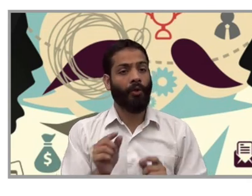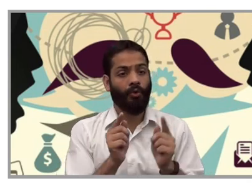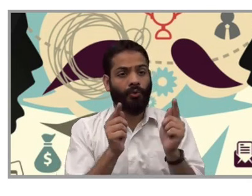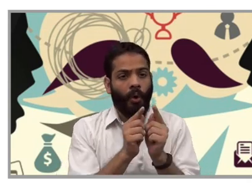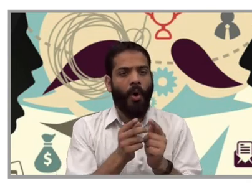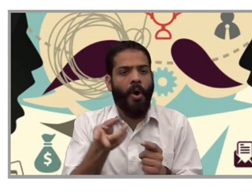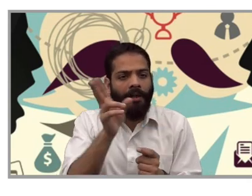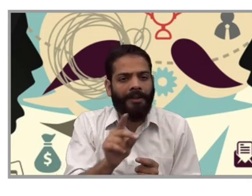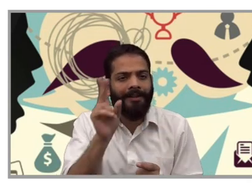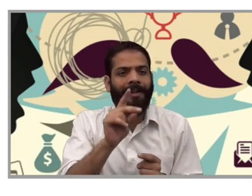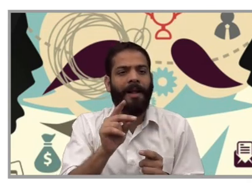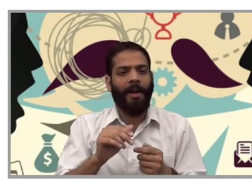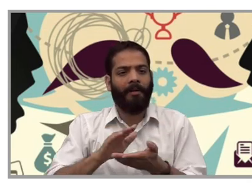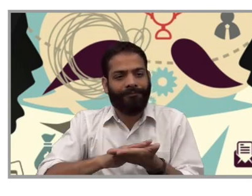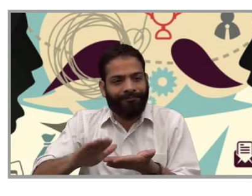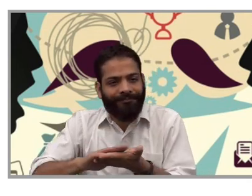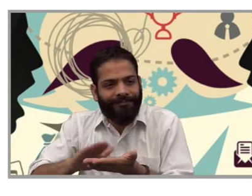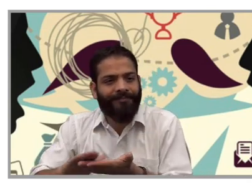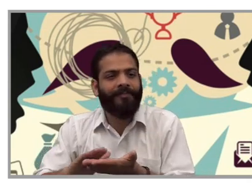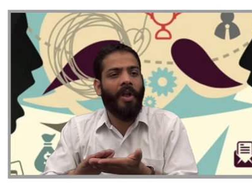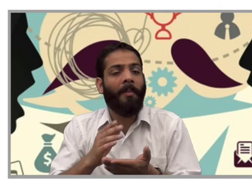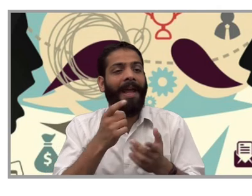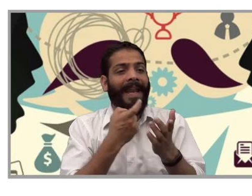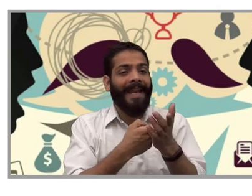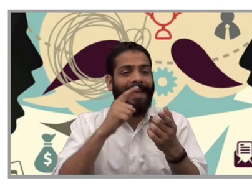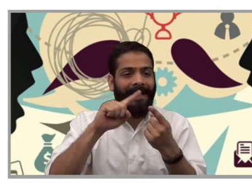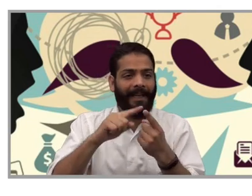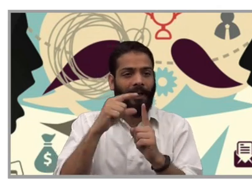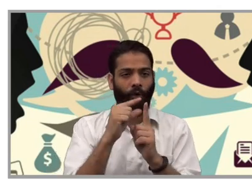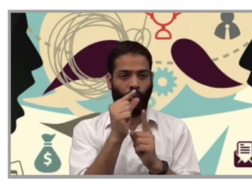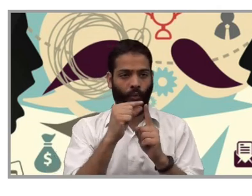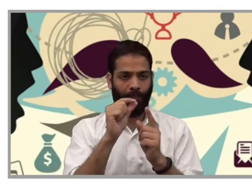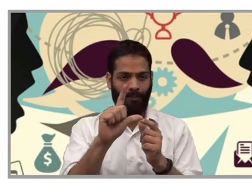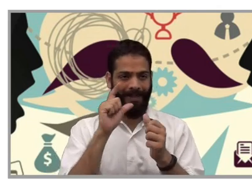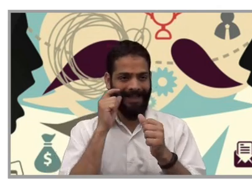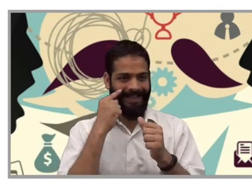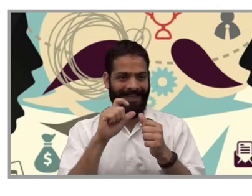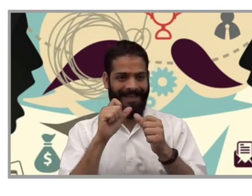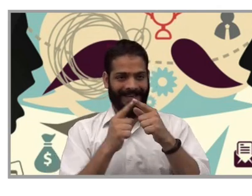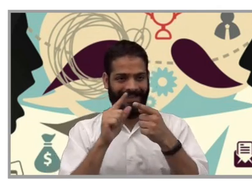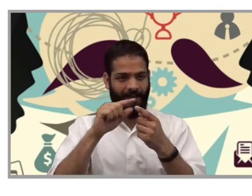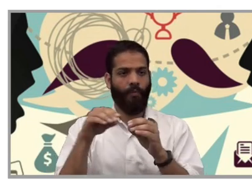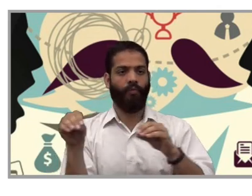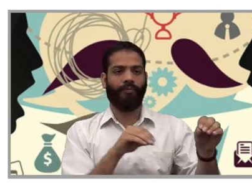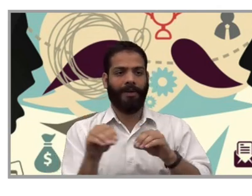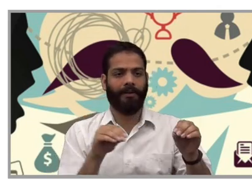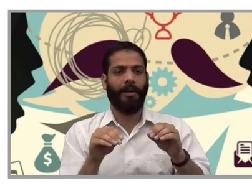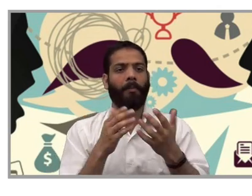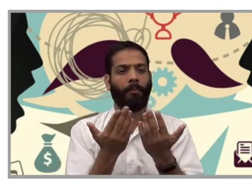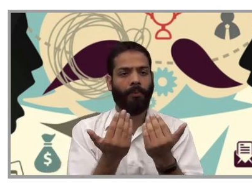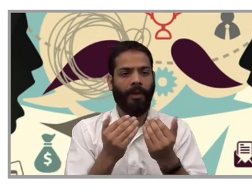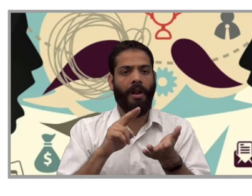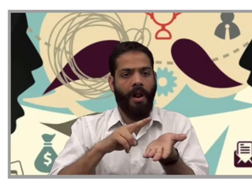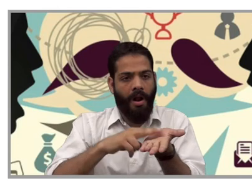The verb clean is articulated with small reduplicated movement, whereas the adjective